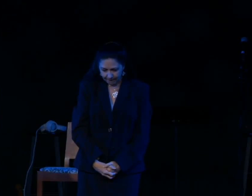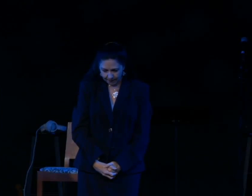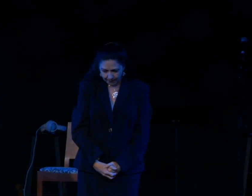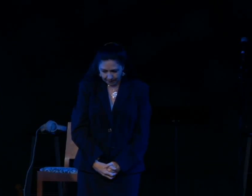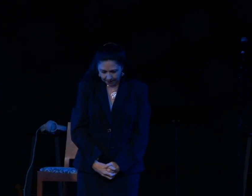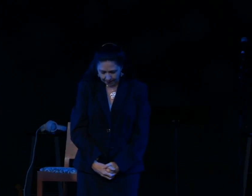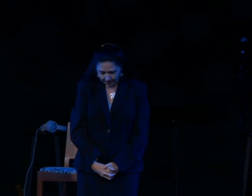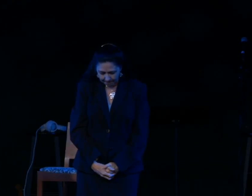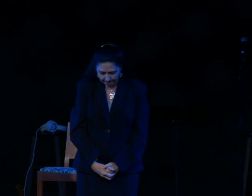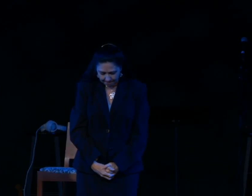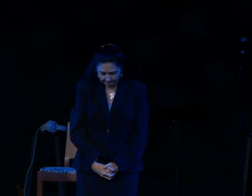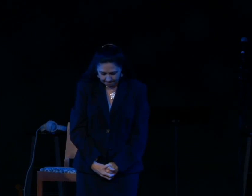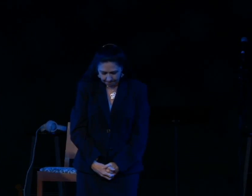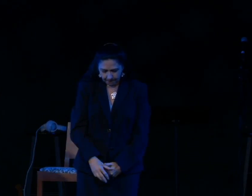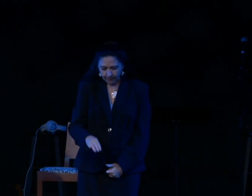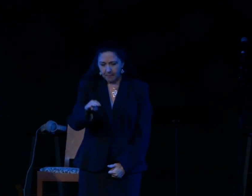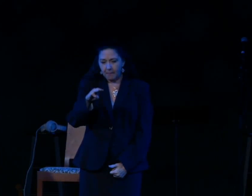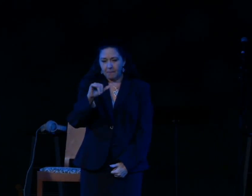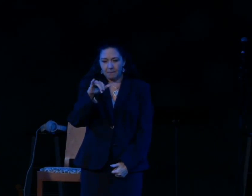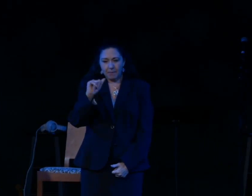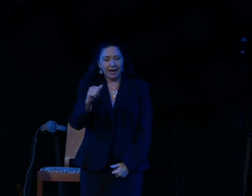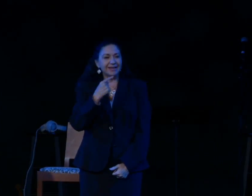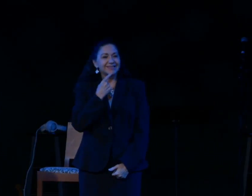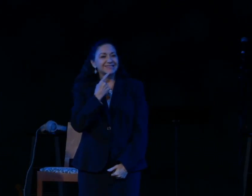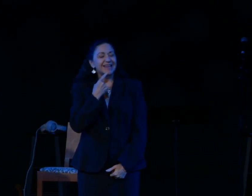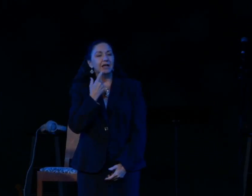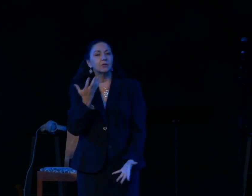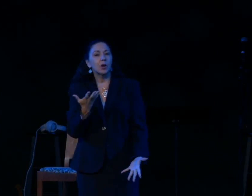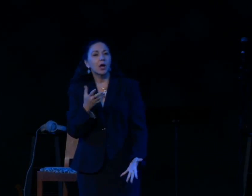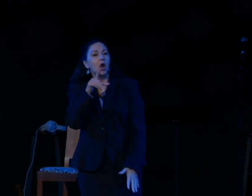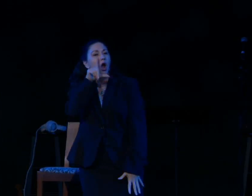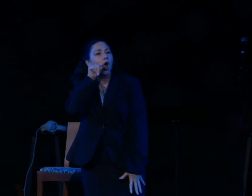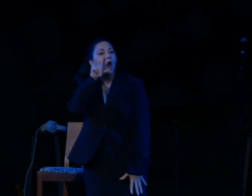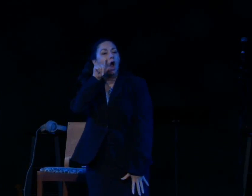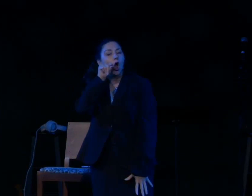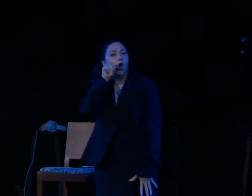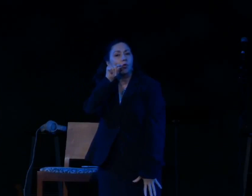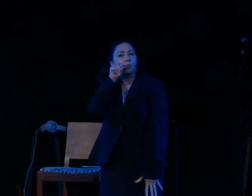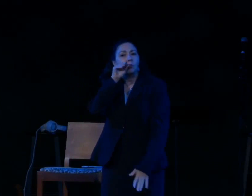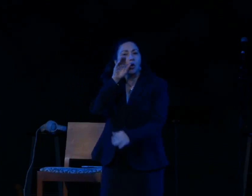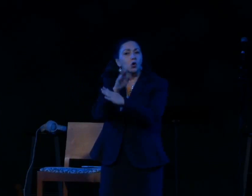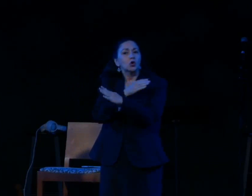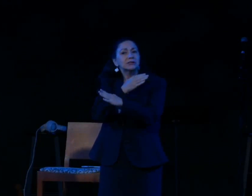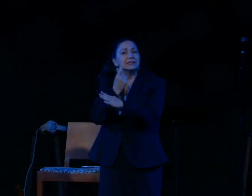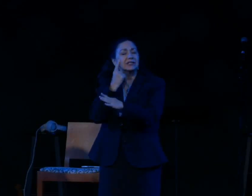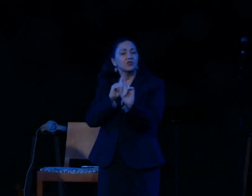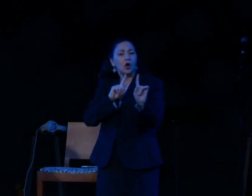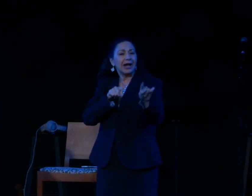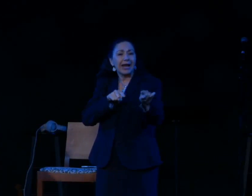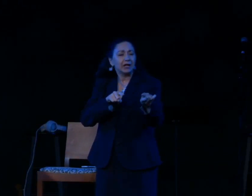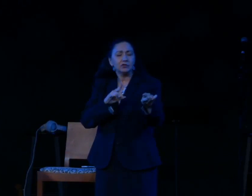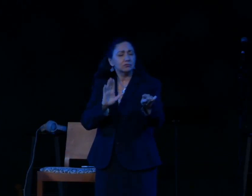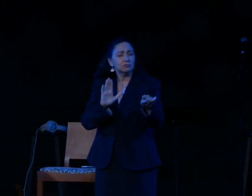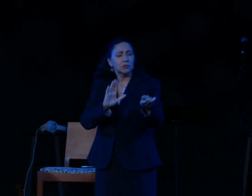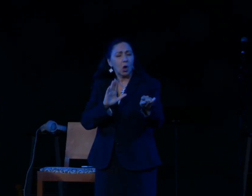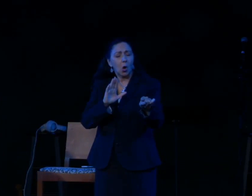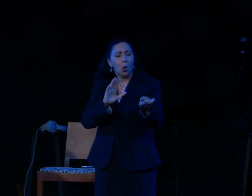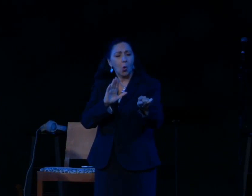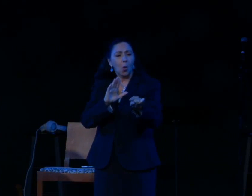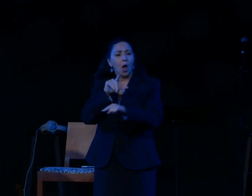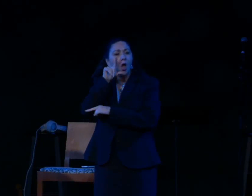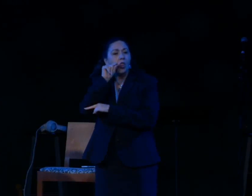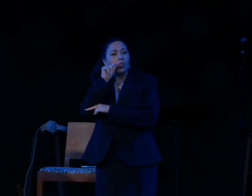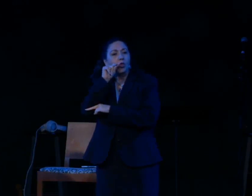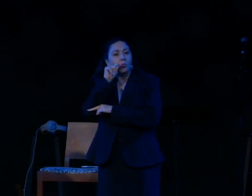Maya Angelou once said, "A bird does not sing because it has an answer. A bird